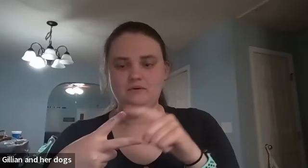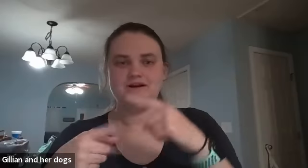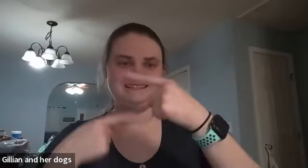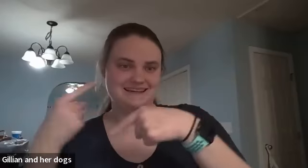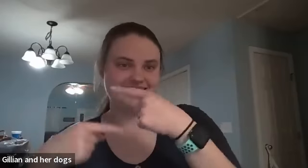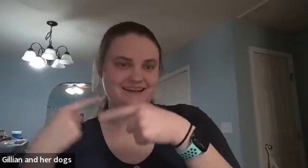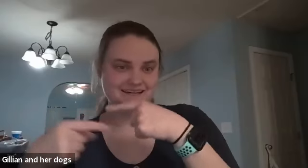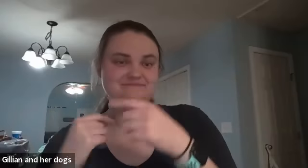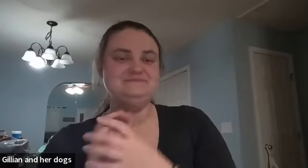or sign.